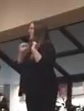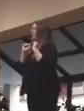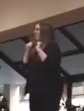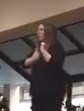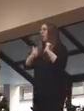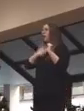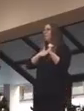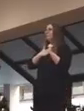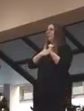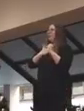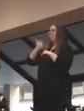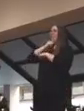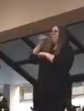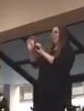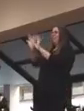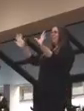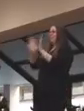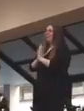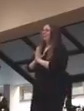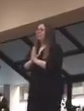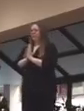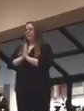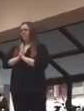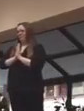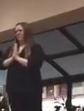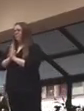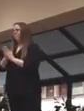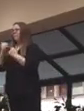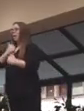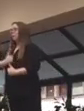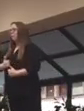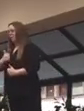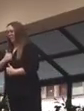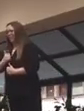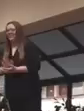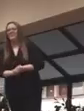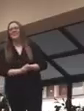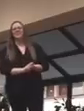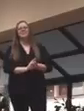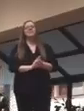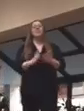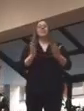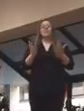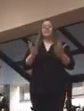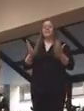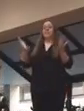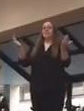come forward to the stage. Thank you. I should have set up the communication rules ahead of time. I apologize.